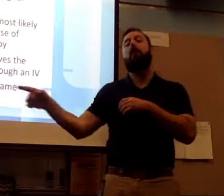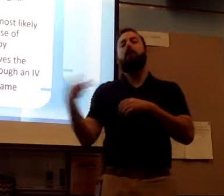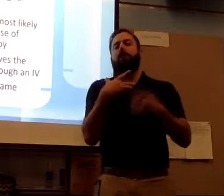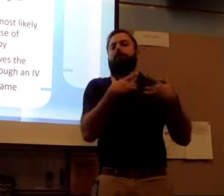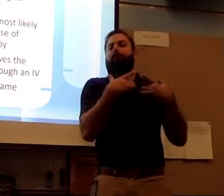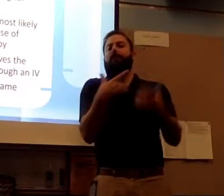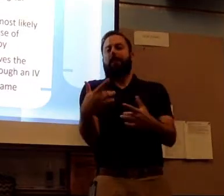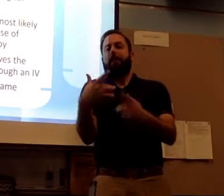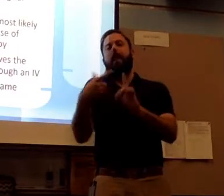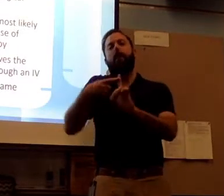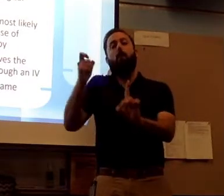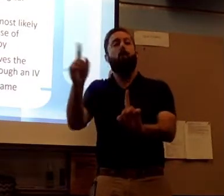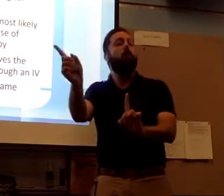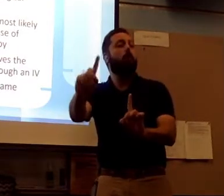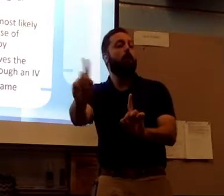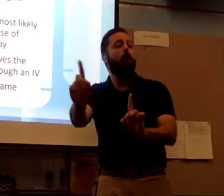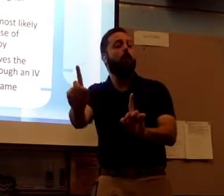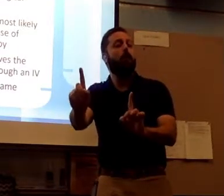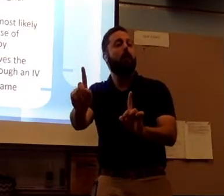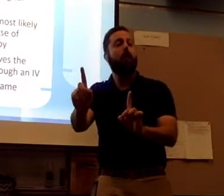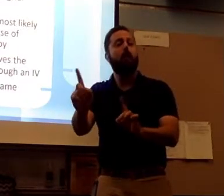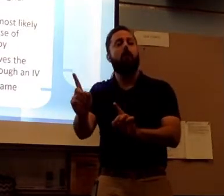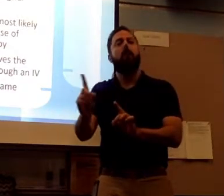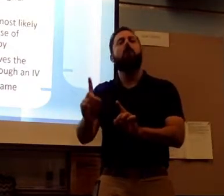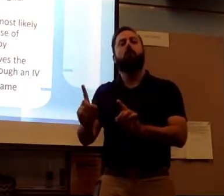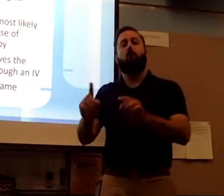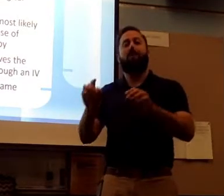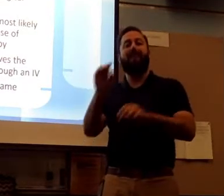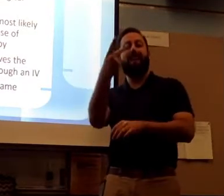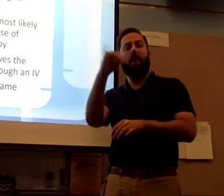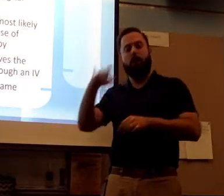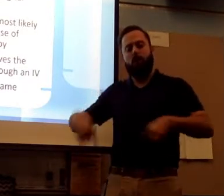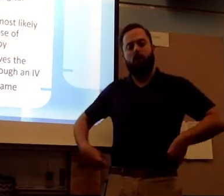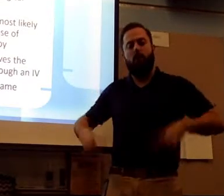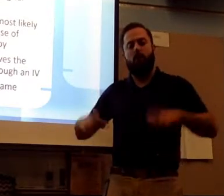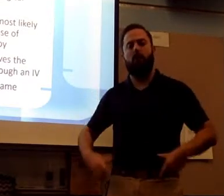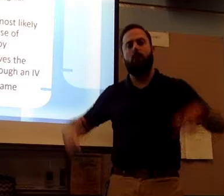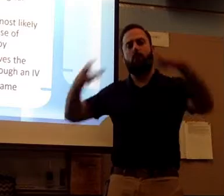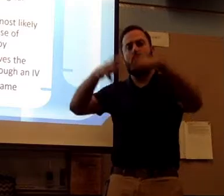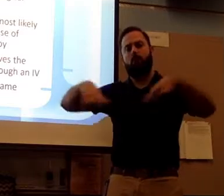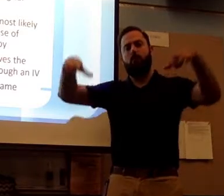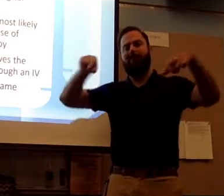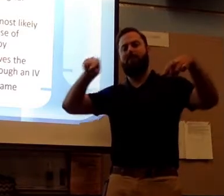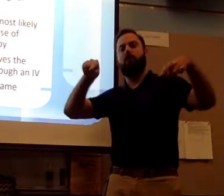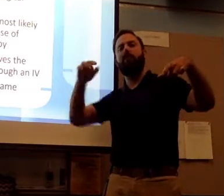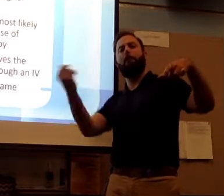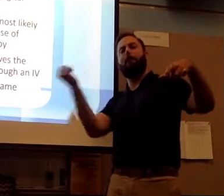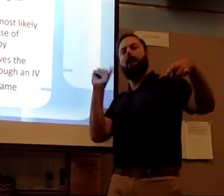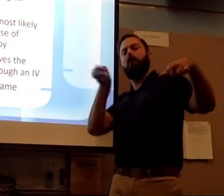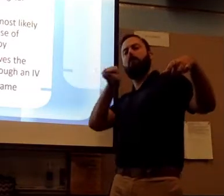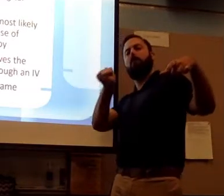typically take it from the back of the hip bone right here, because that's where a lot of stem cells are. Some bones